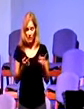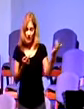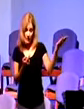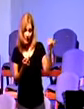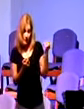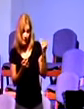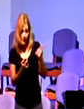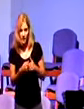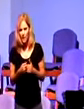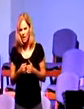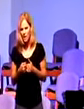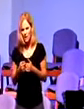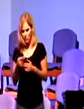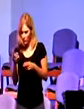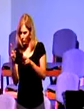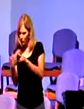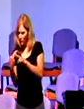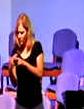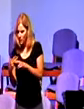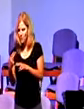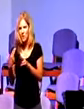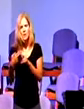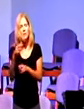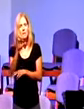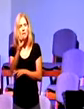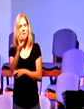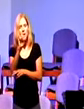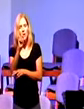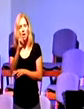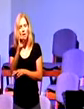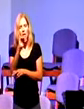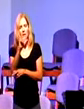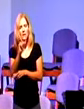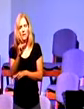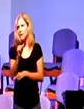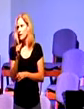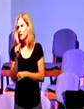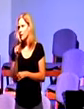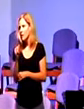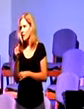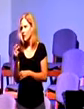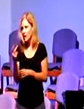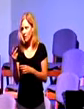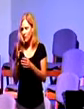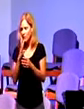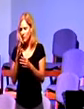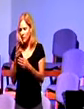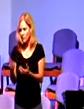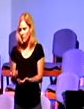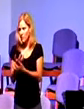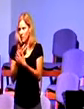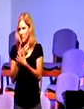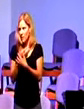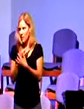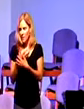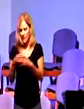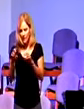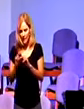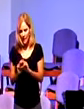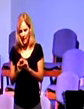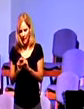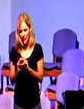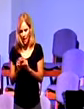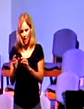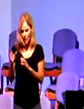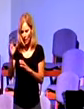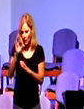over to ask for her name. And her name is Sonia. After gaining Sonia's trust, I picked her up and I placed her in my lap. And we just started